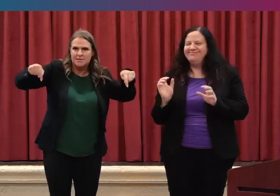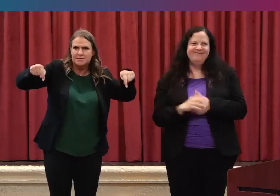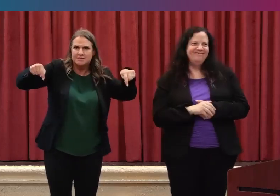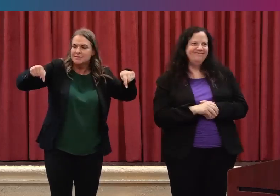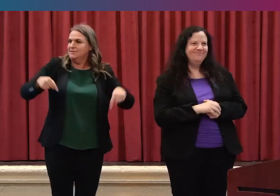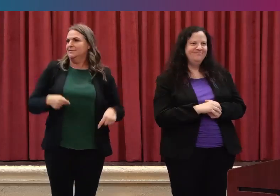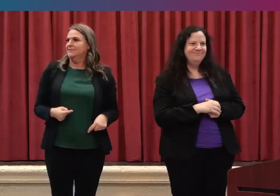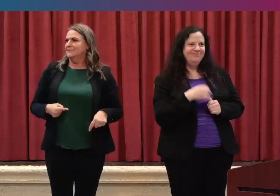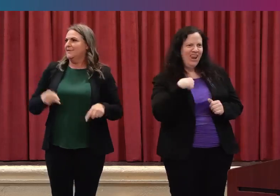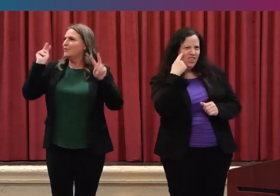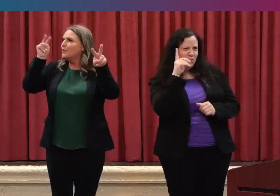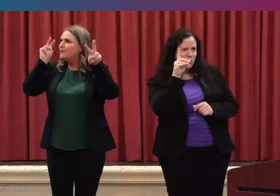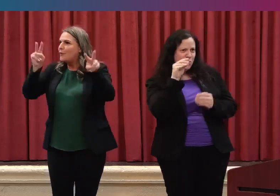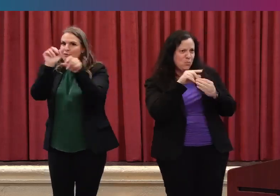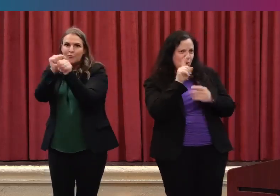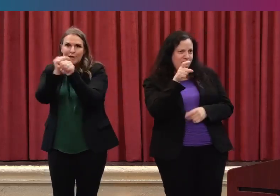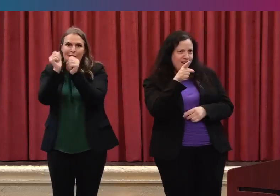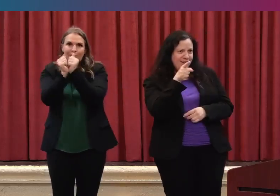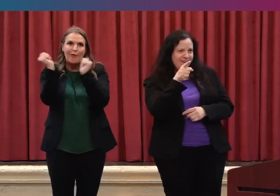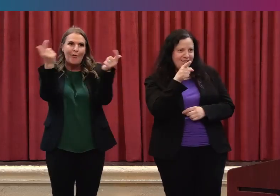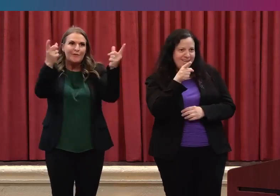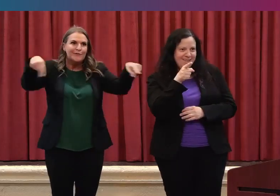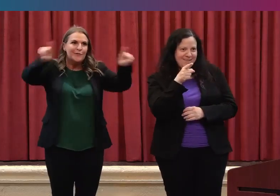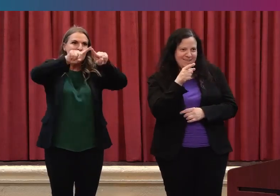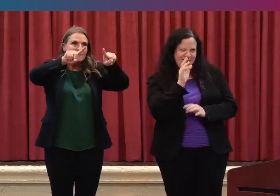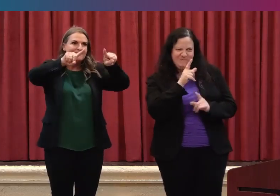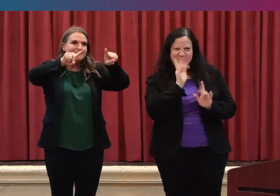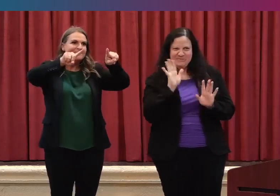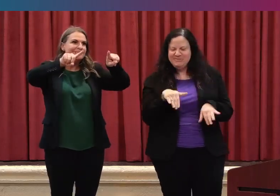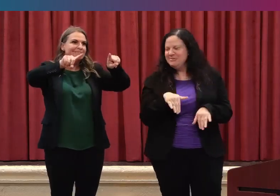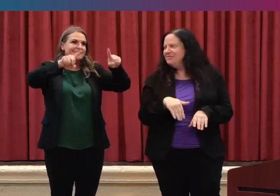us after the workshop, okay? I look forward to working with all of you in the